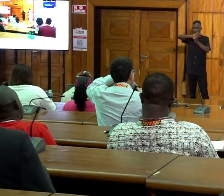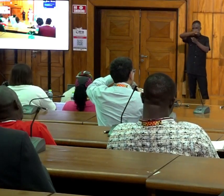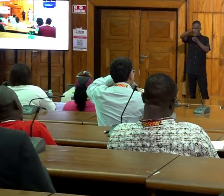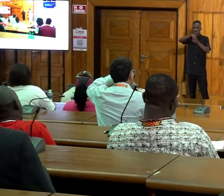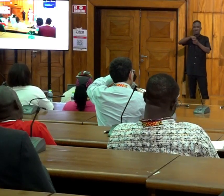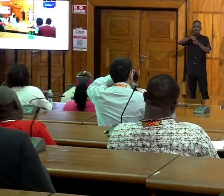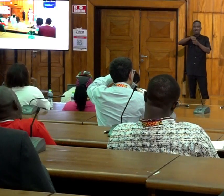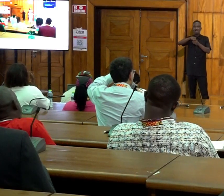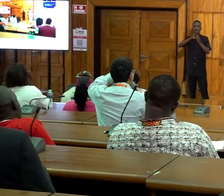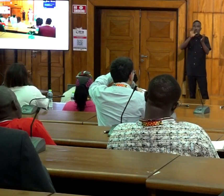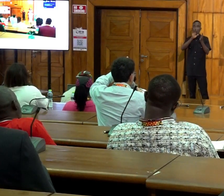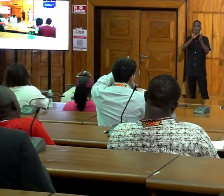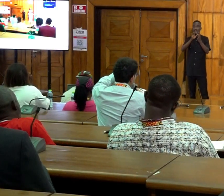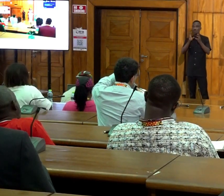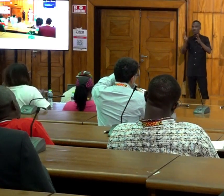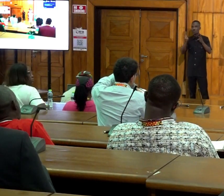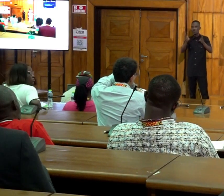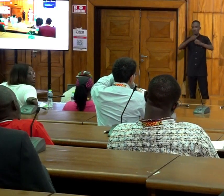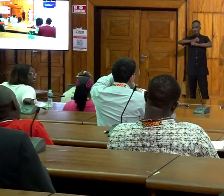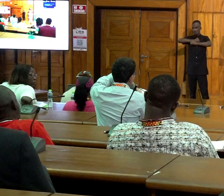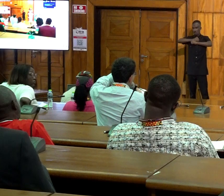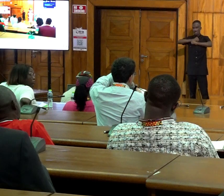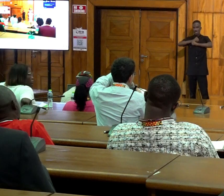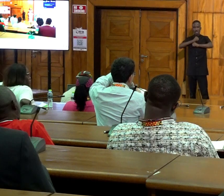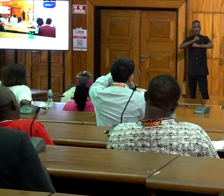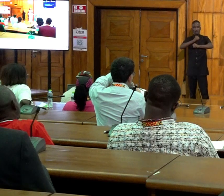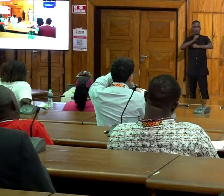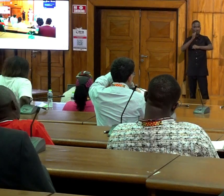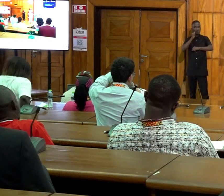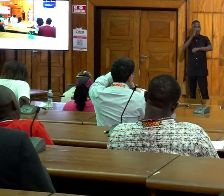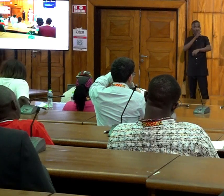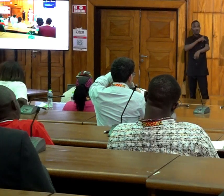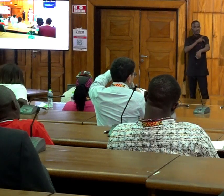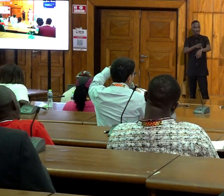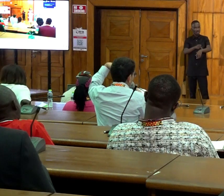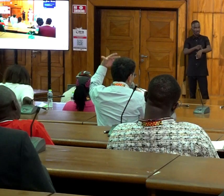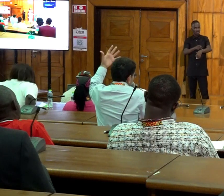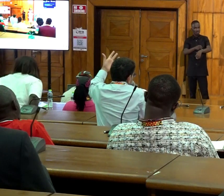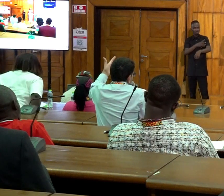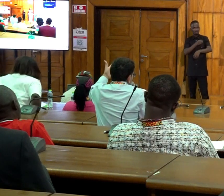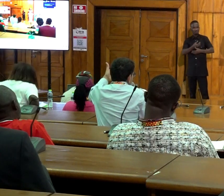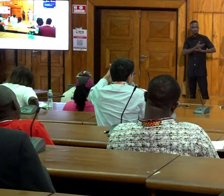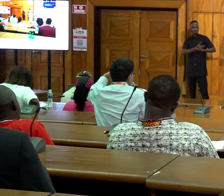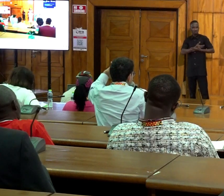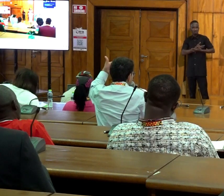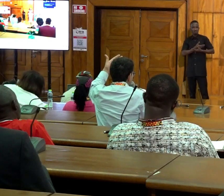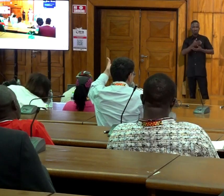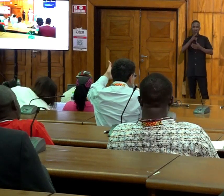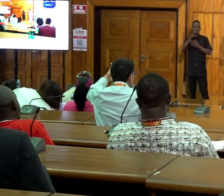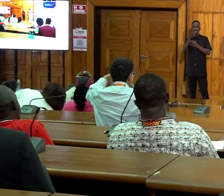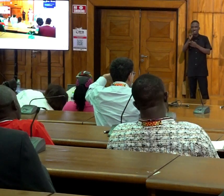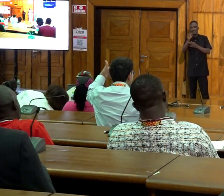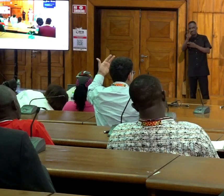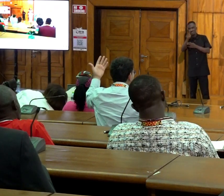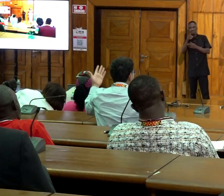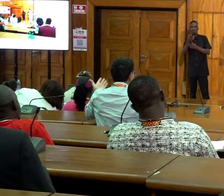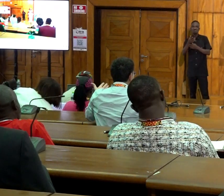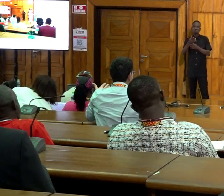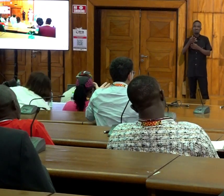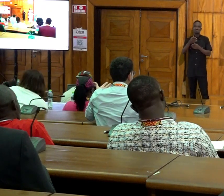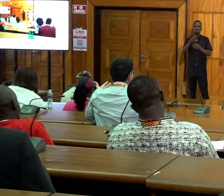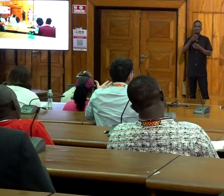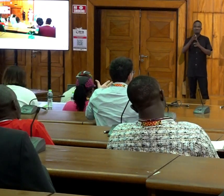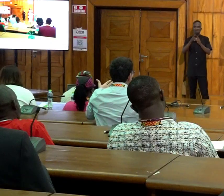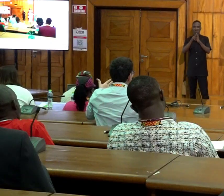overall approach to protect pregnant women during their HIV negative, syphilis negative, Hep